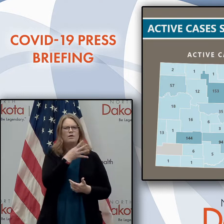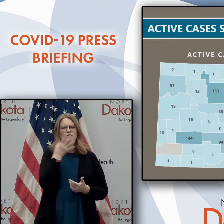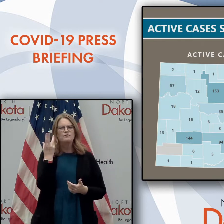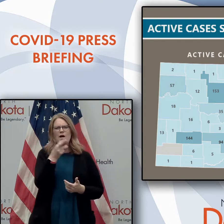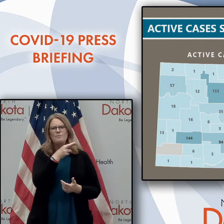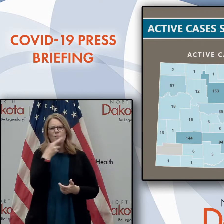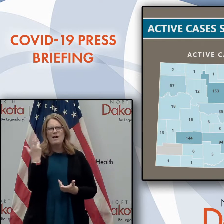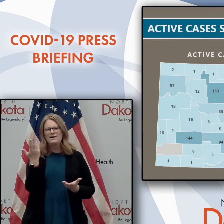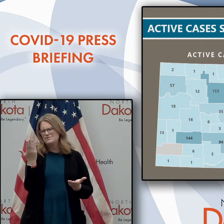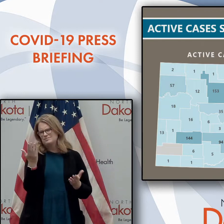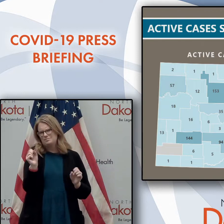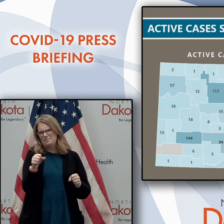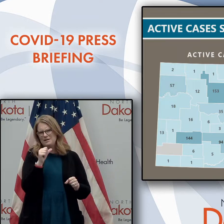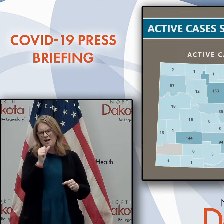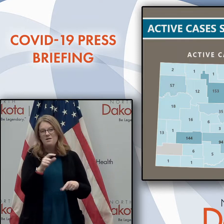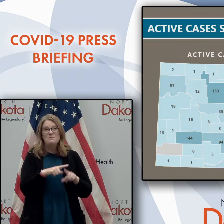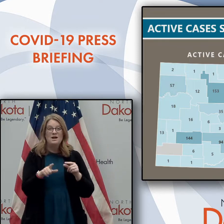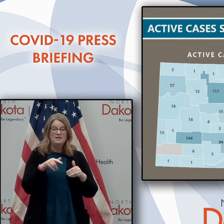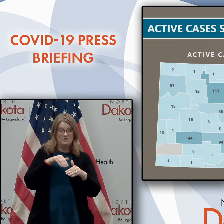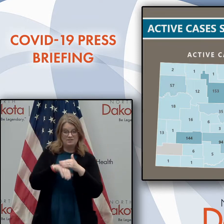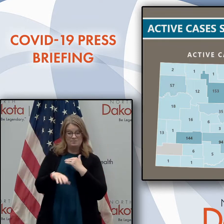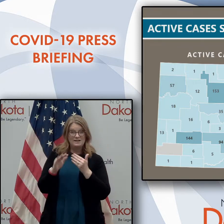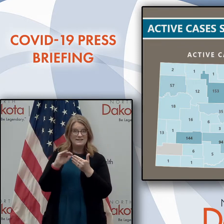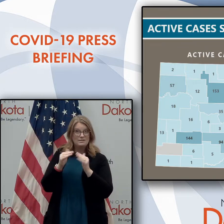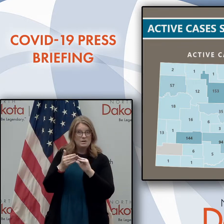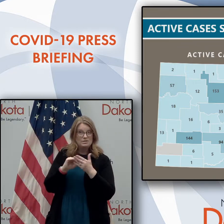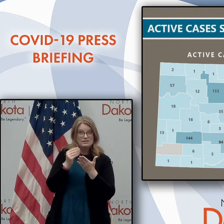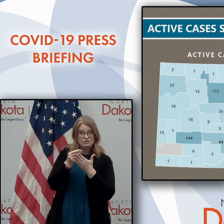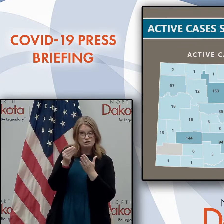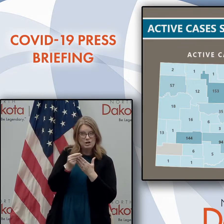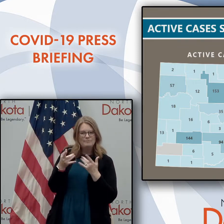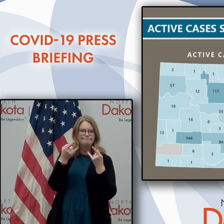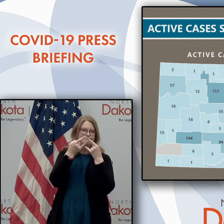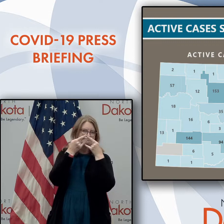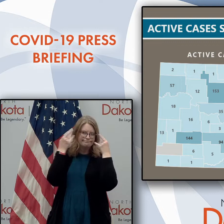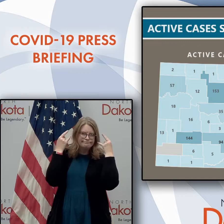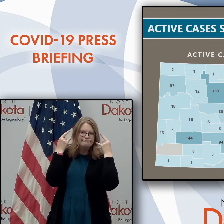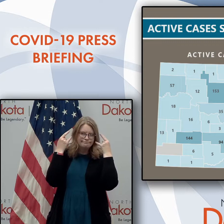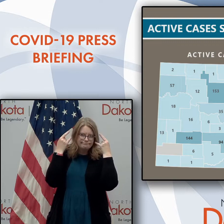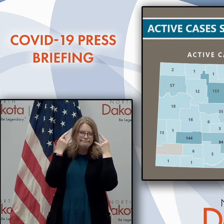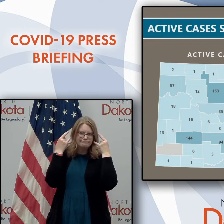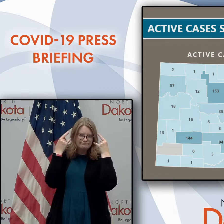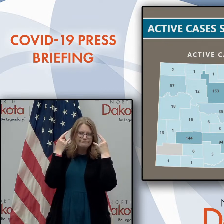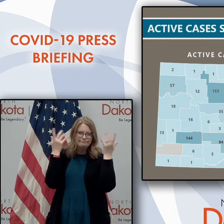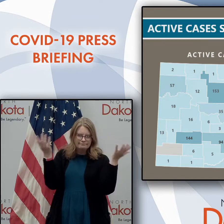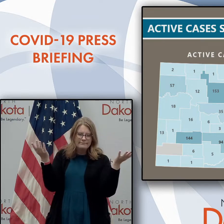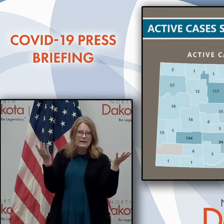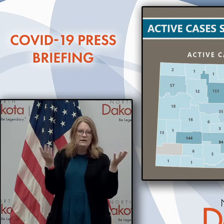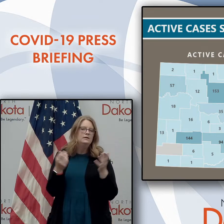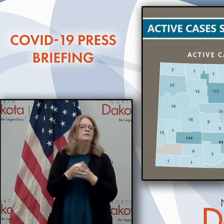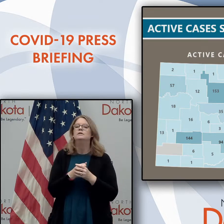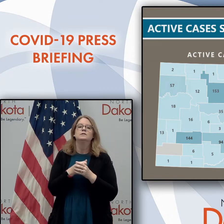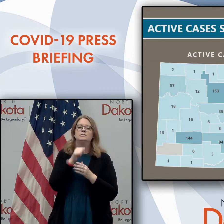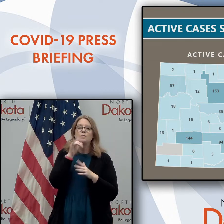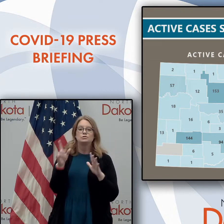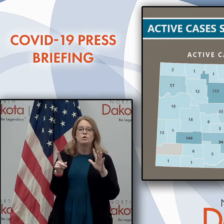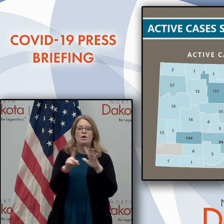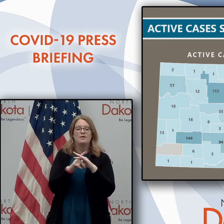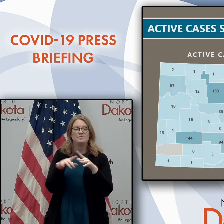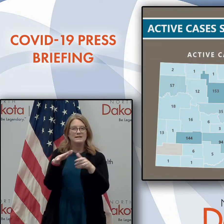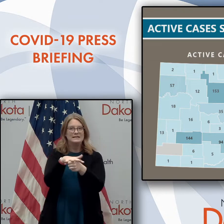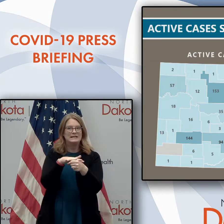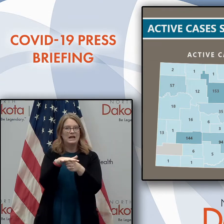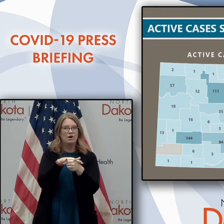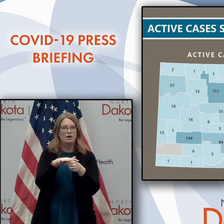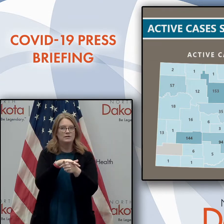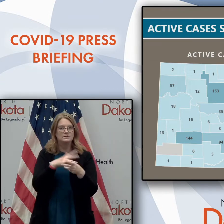rural North Dakota. If you're coming in to these communities to shop, protect yourself and your communities back home. Don't come to one of these areas and then